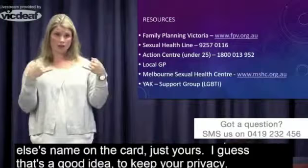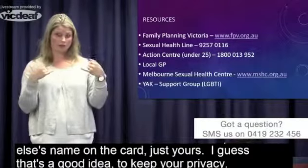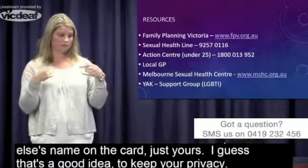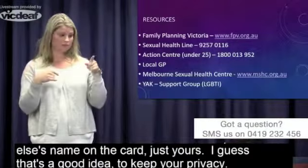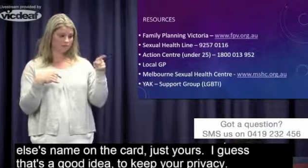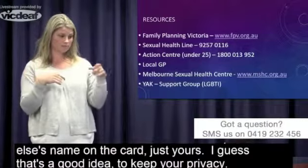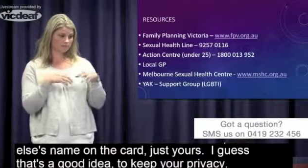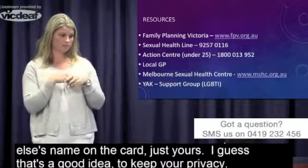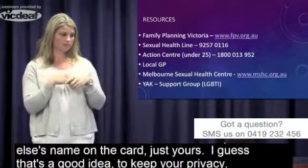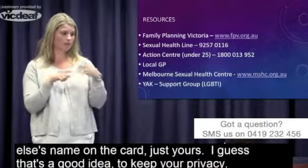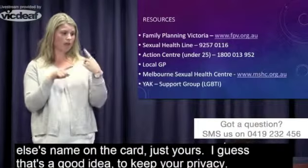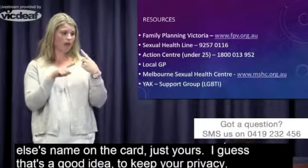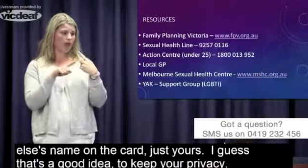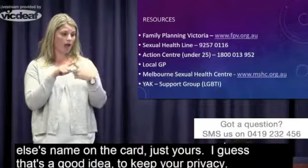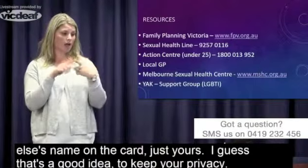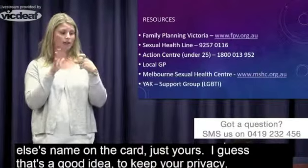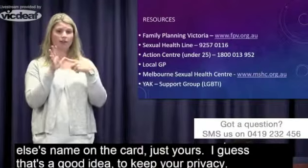We also have a sexual health line.